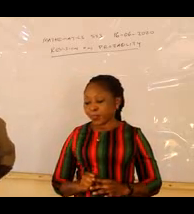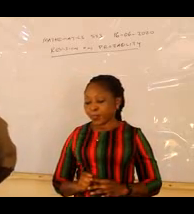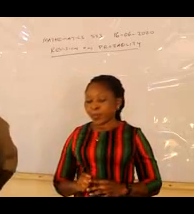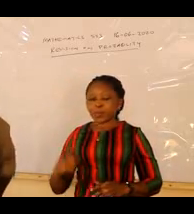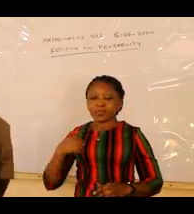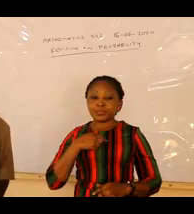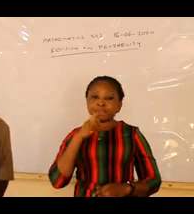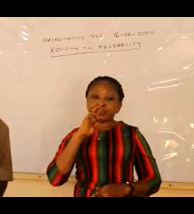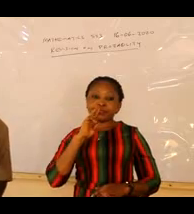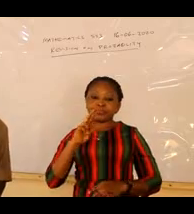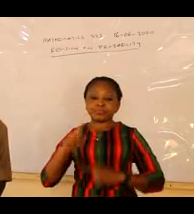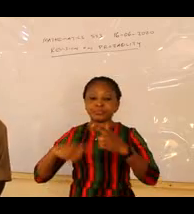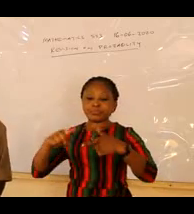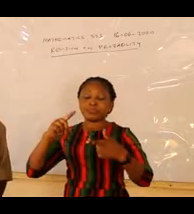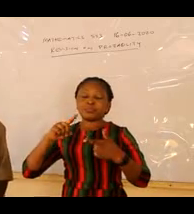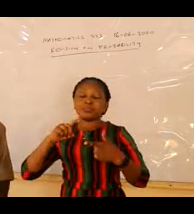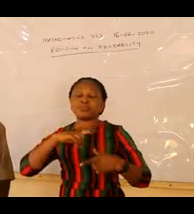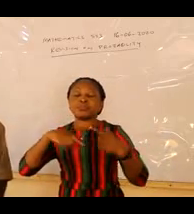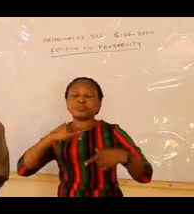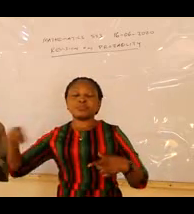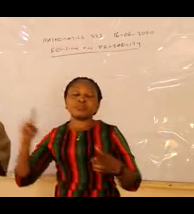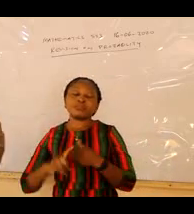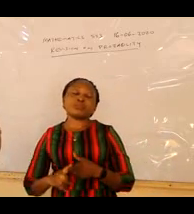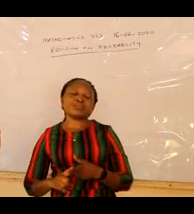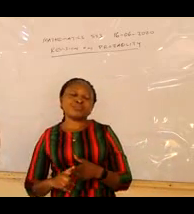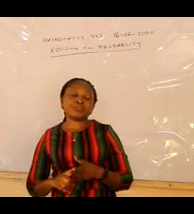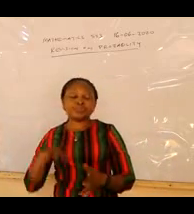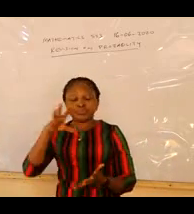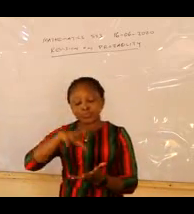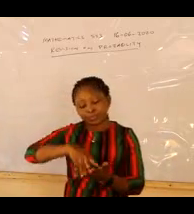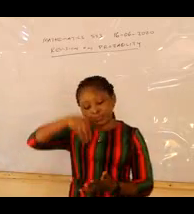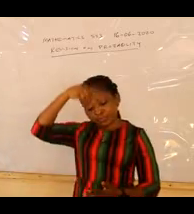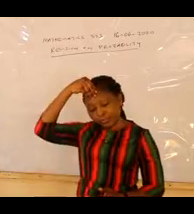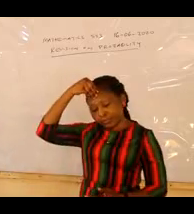we're going to look at probability.